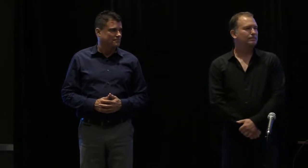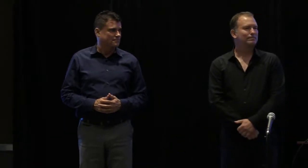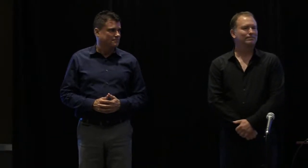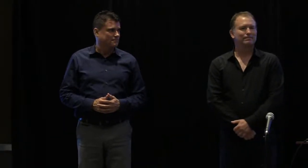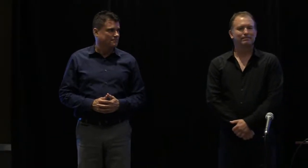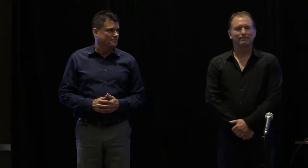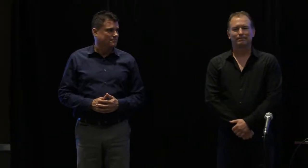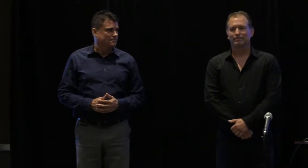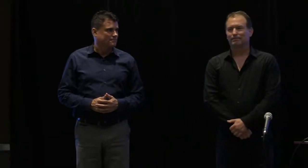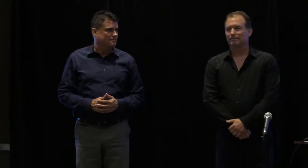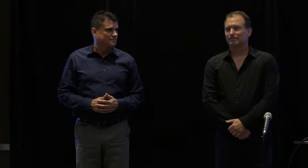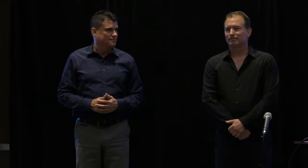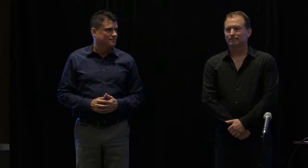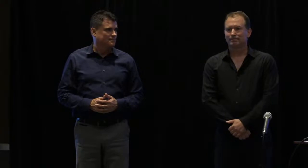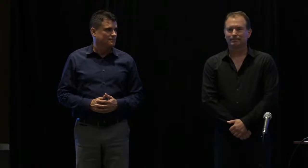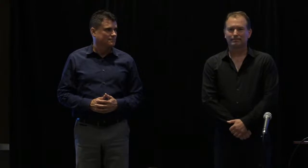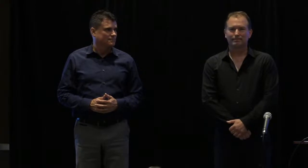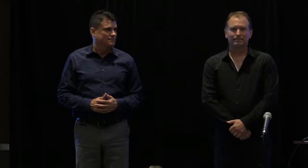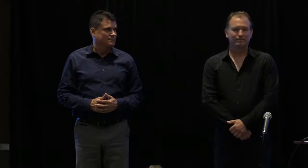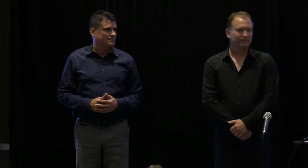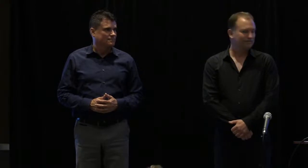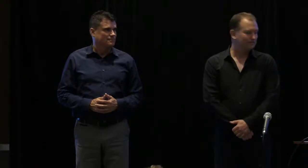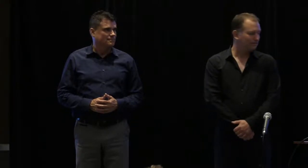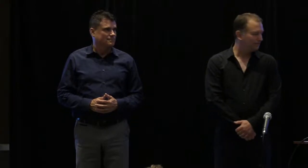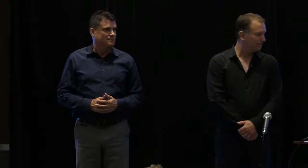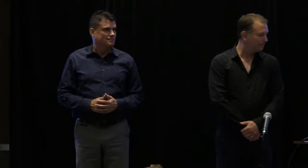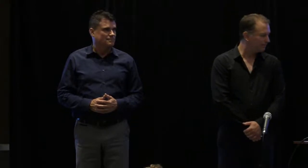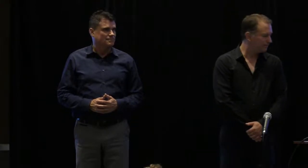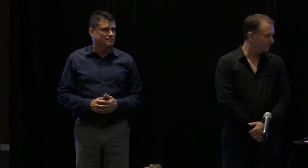Just waiting for the interpreters to switch places.